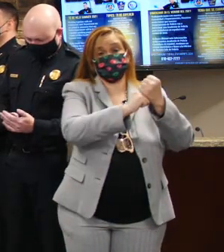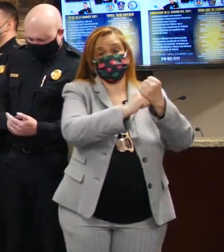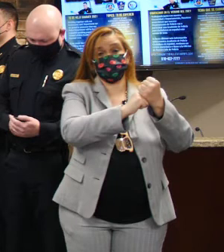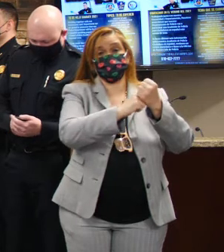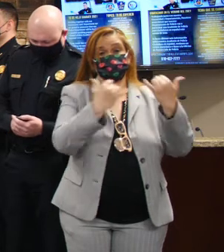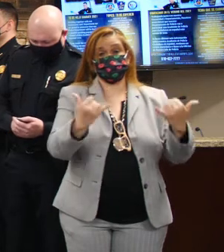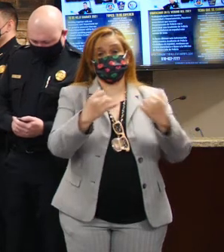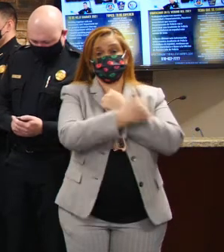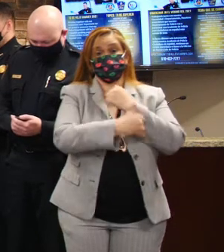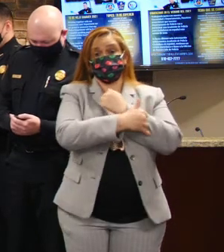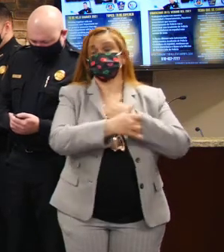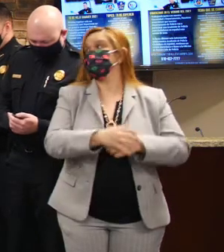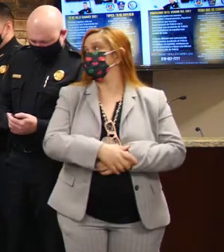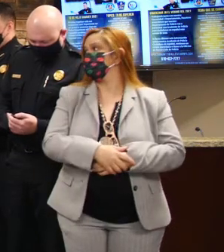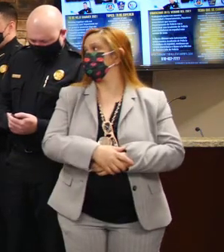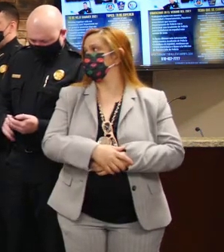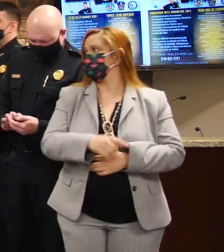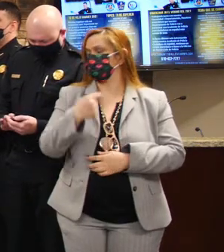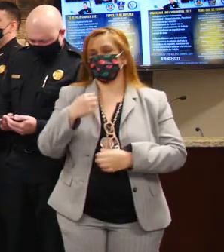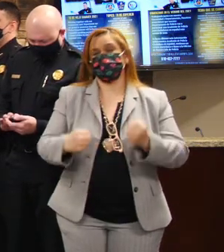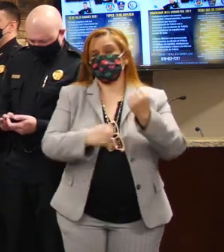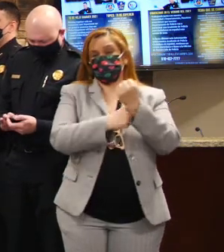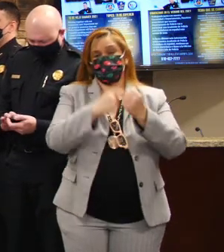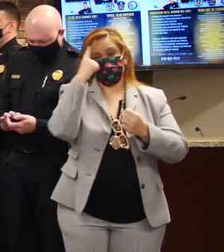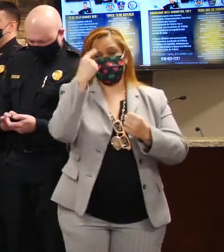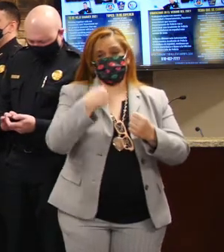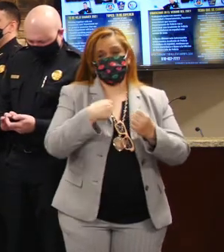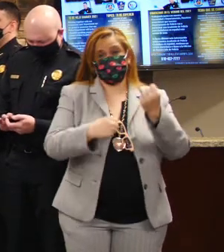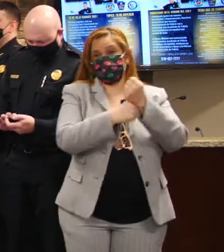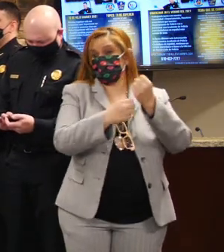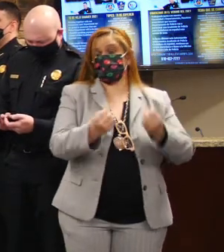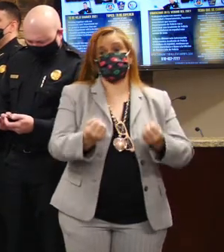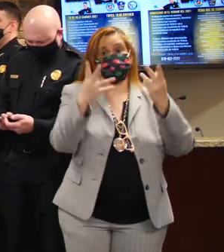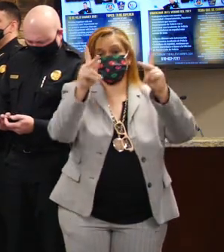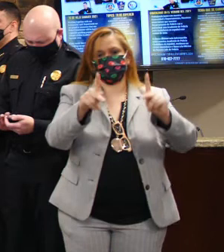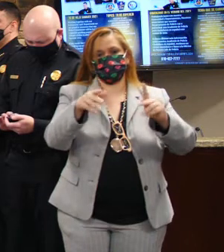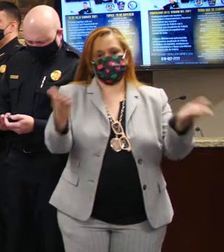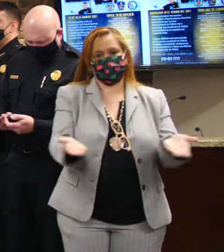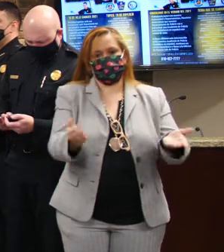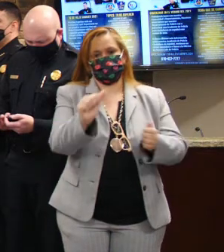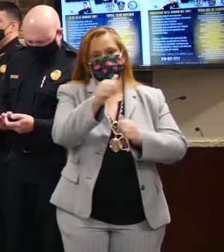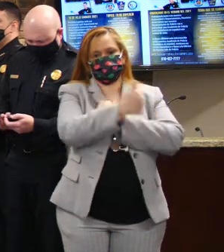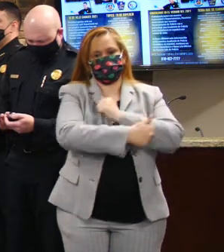more programs in the future, and I support the police 100%, and I think the citizens should also